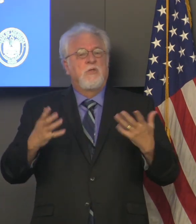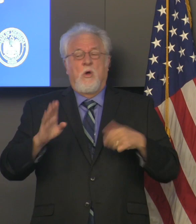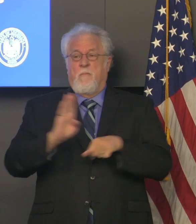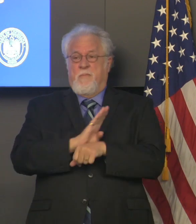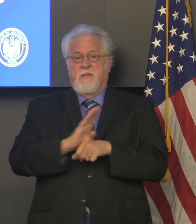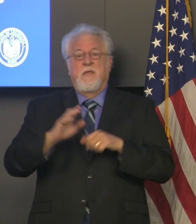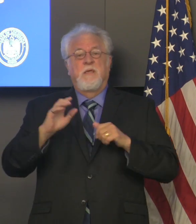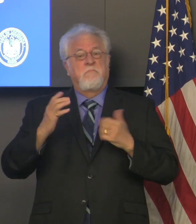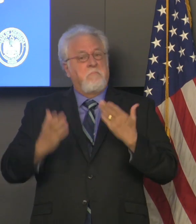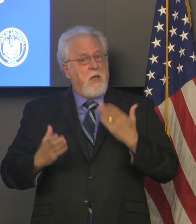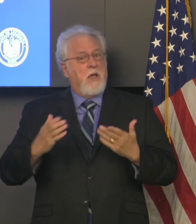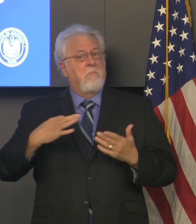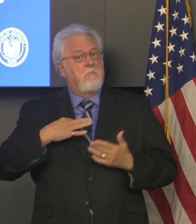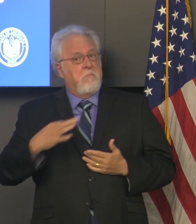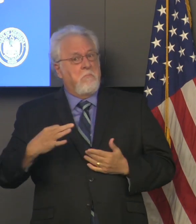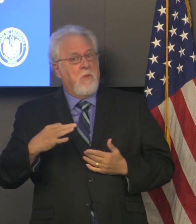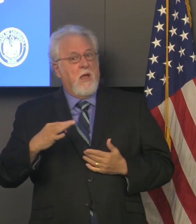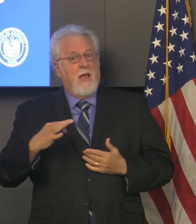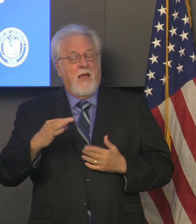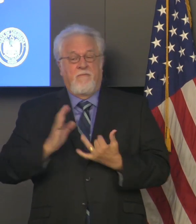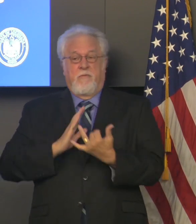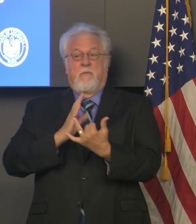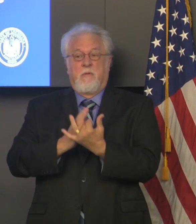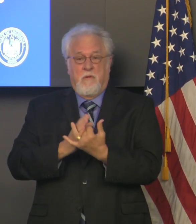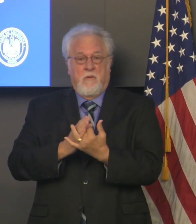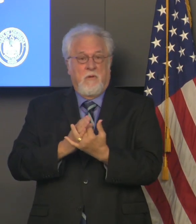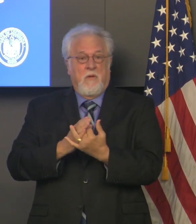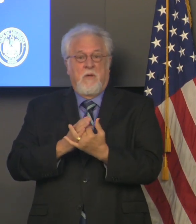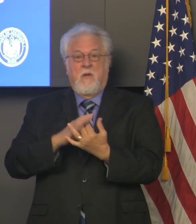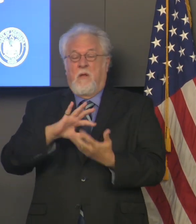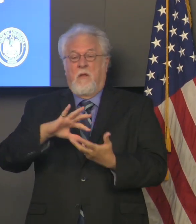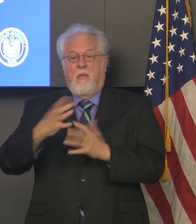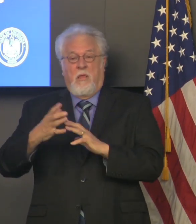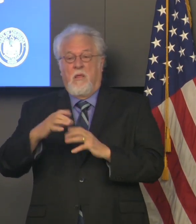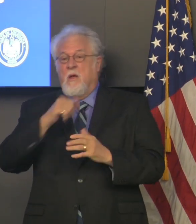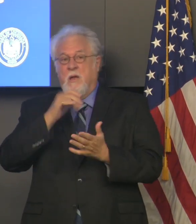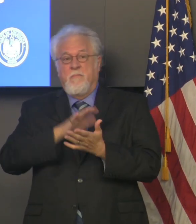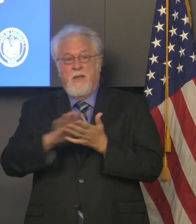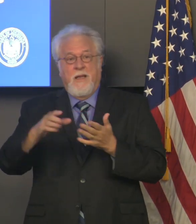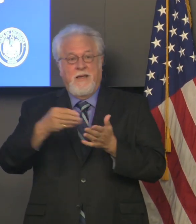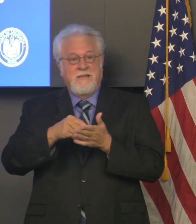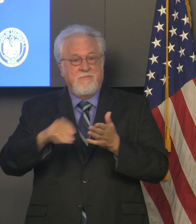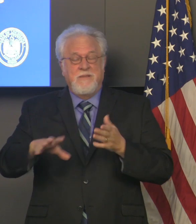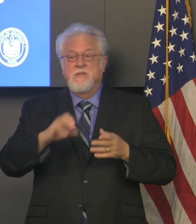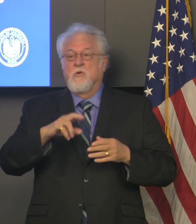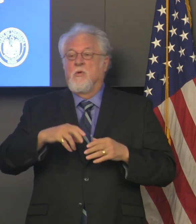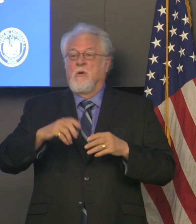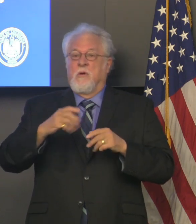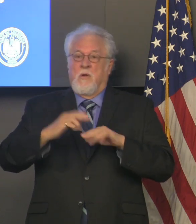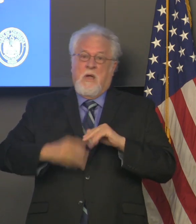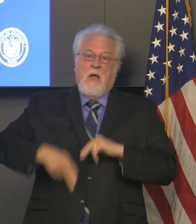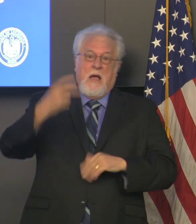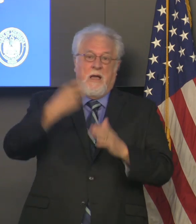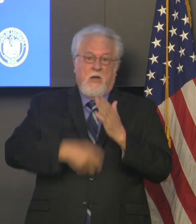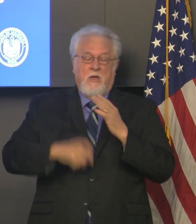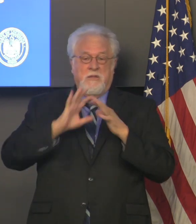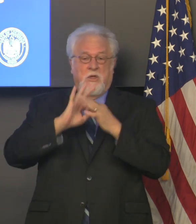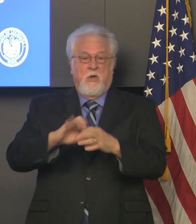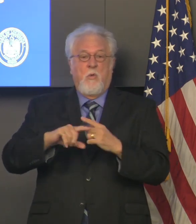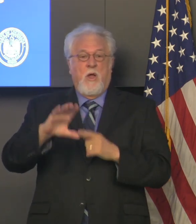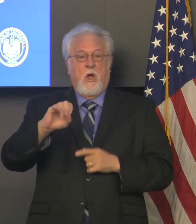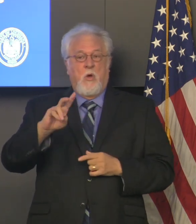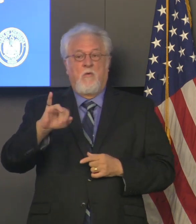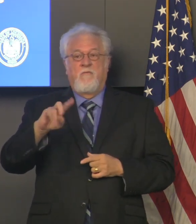businesses may be eligible if they incurred interruption, disruption, unplanned expenses, or extraordinary costs associated with